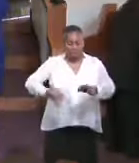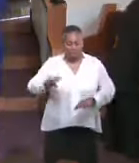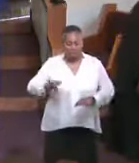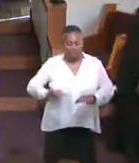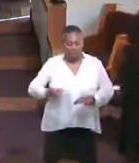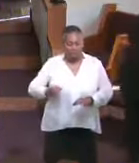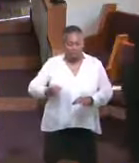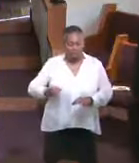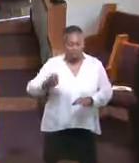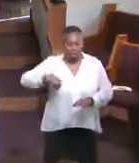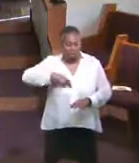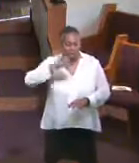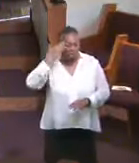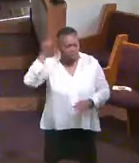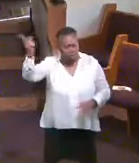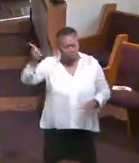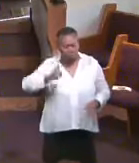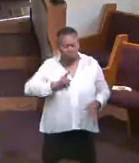you to be